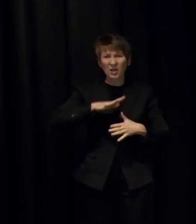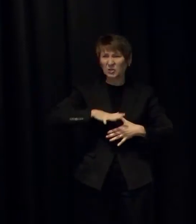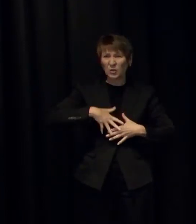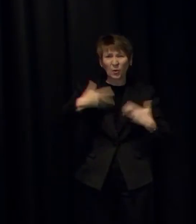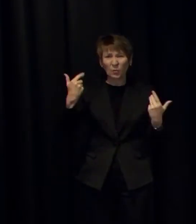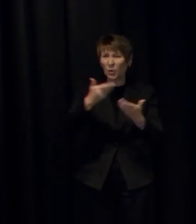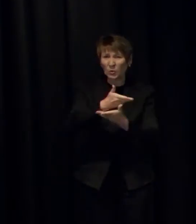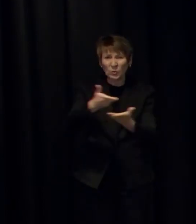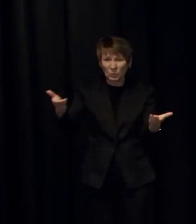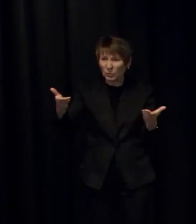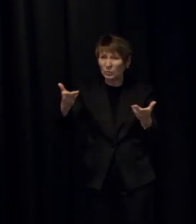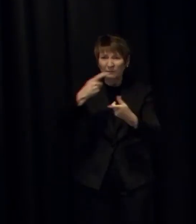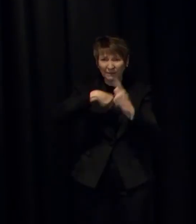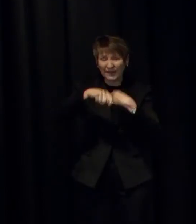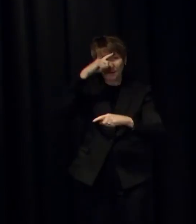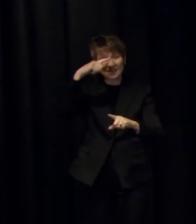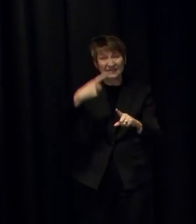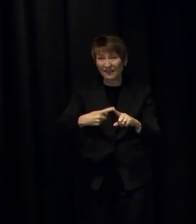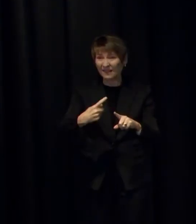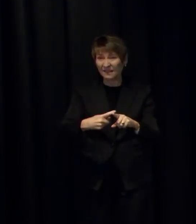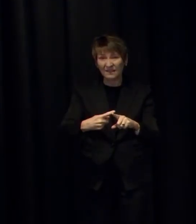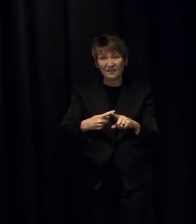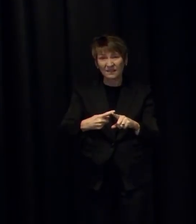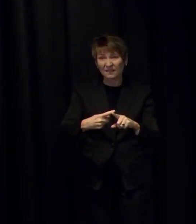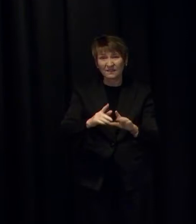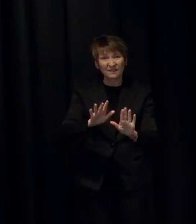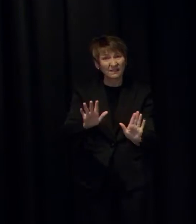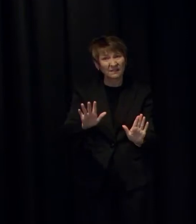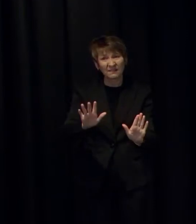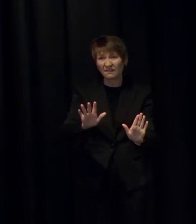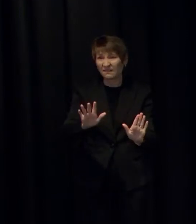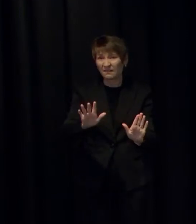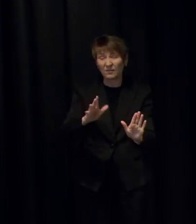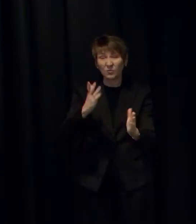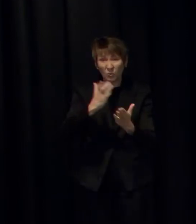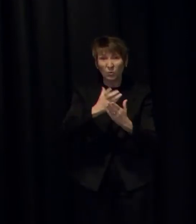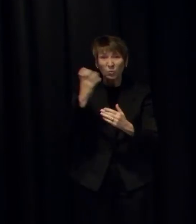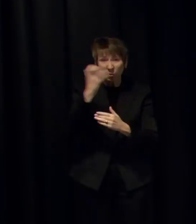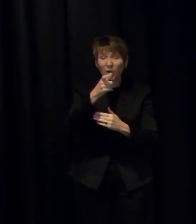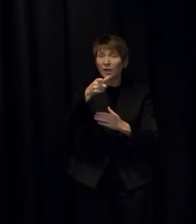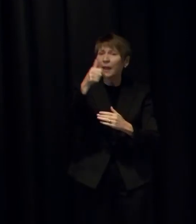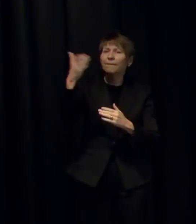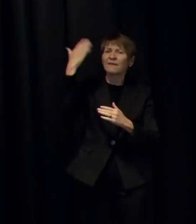to this significant illness, one that's 10 times more deadly than influenza.